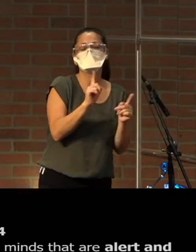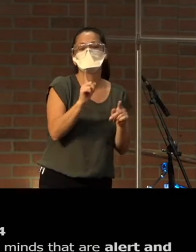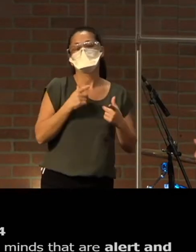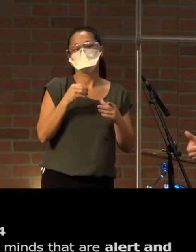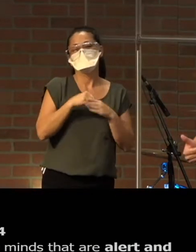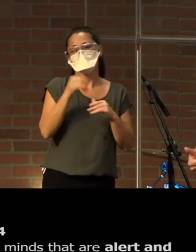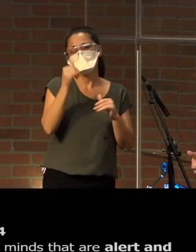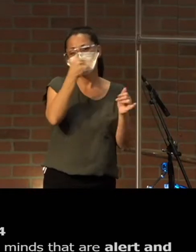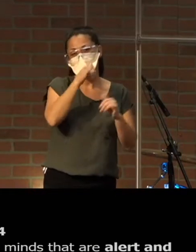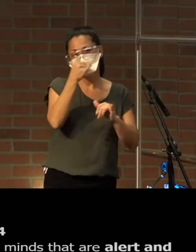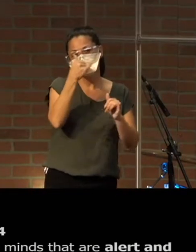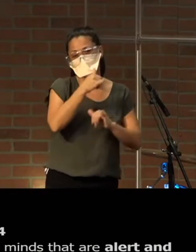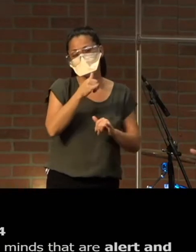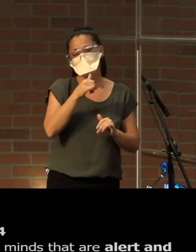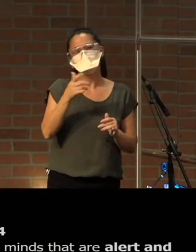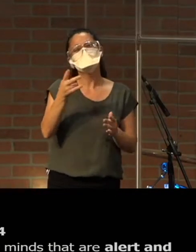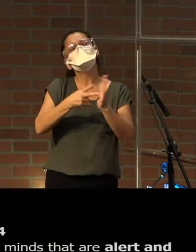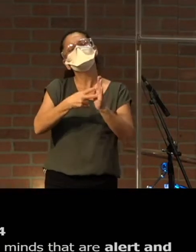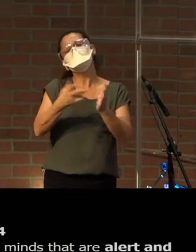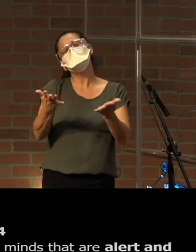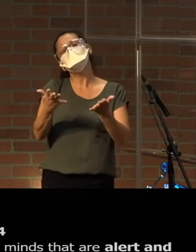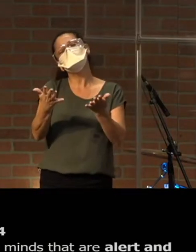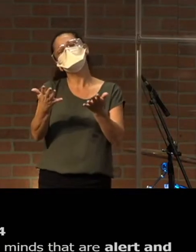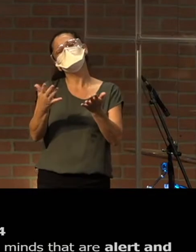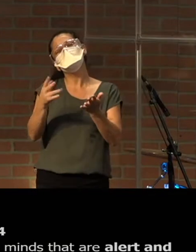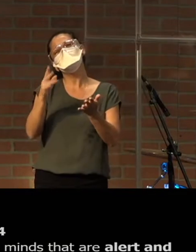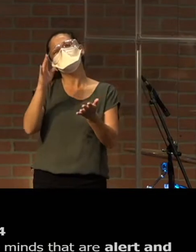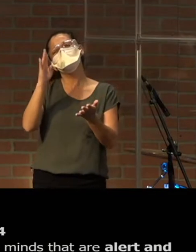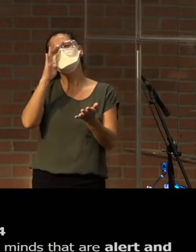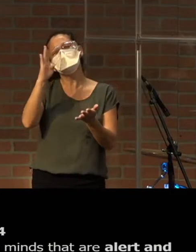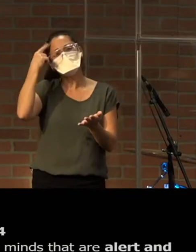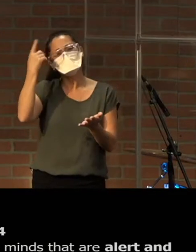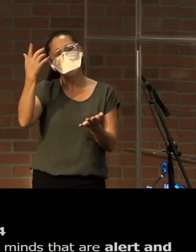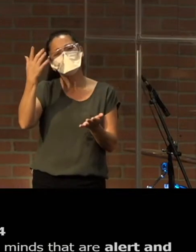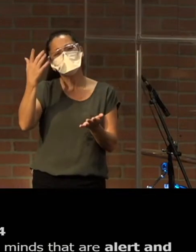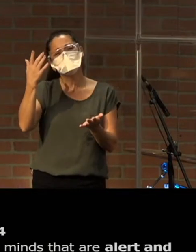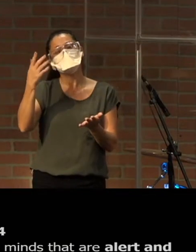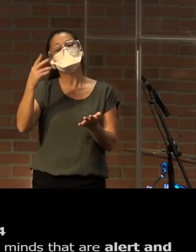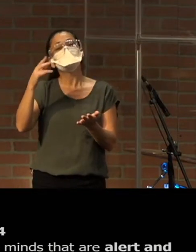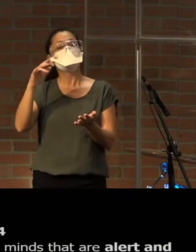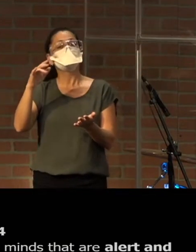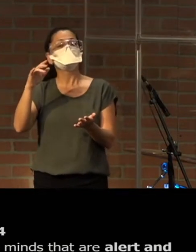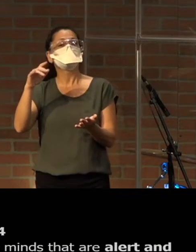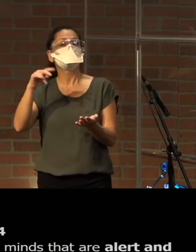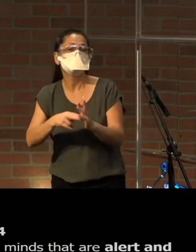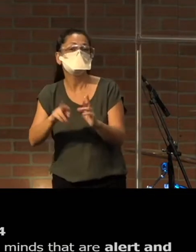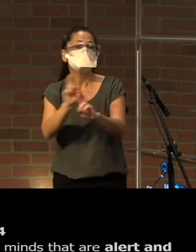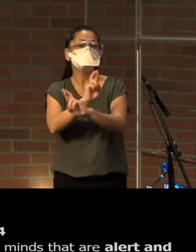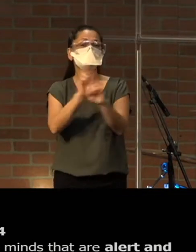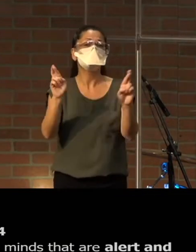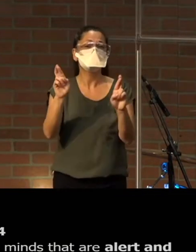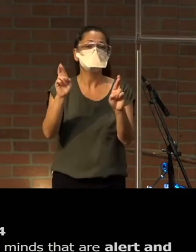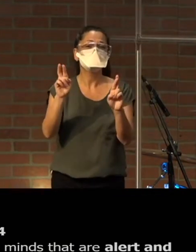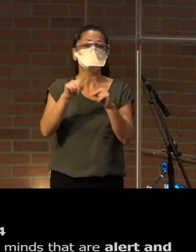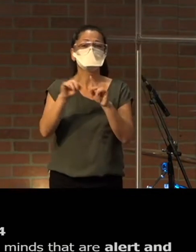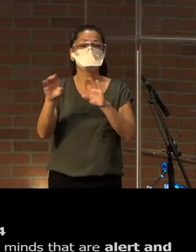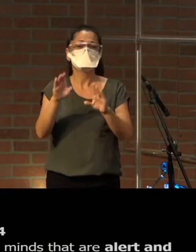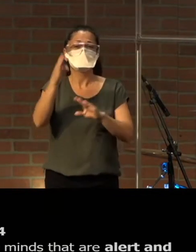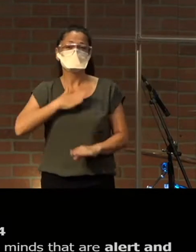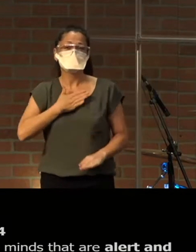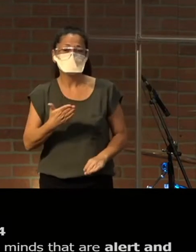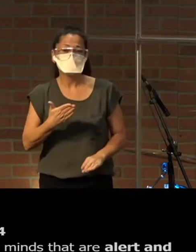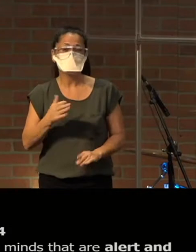what does it mean to be sober-minded? A sober-minded person is ready to do God's will. He